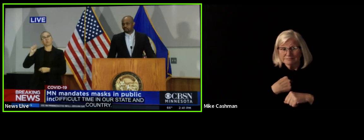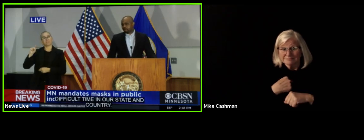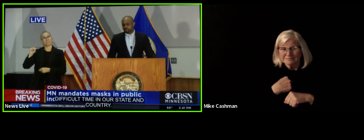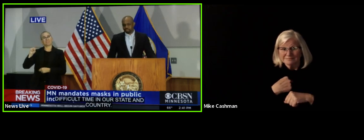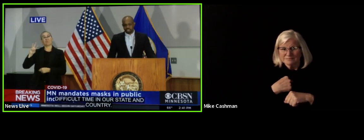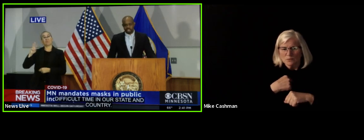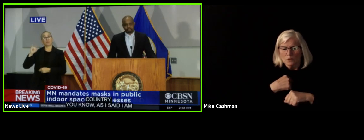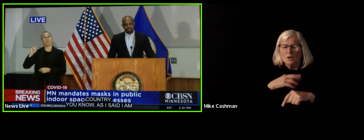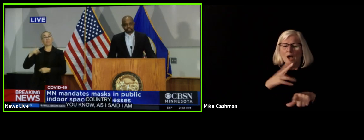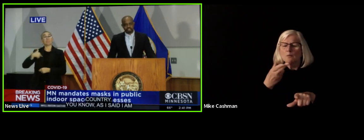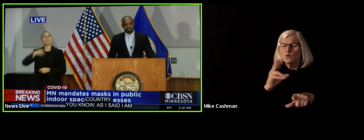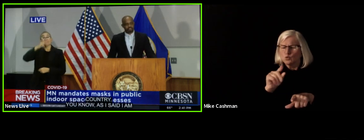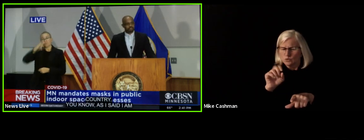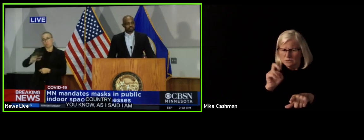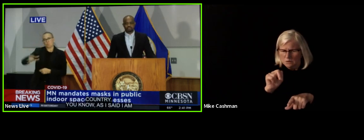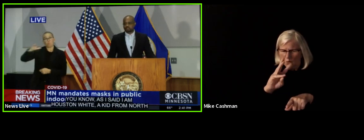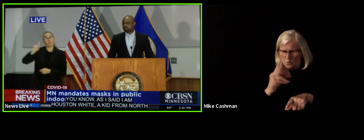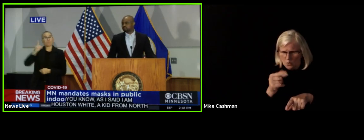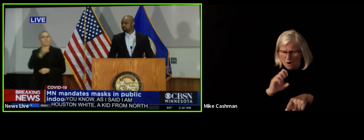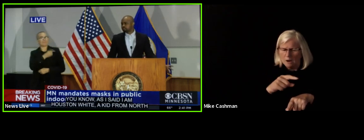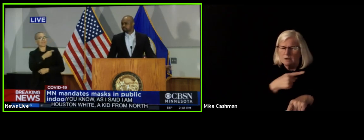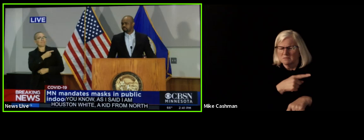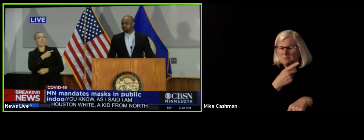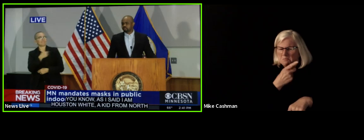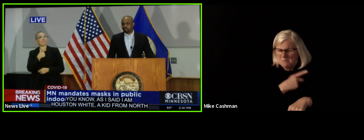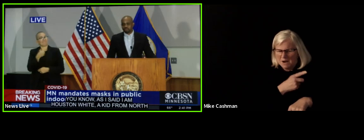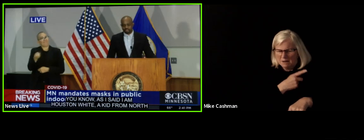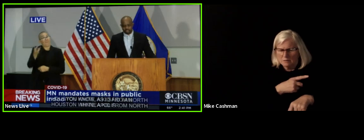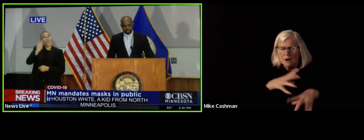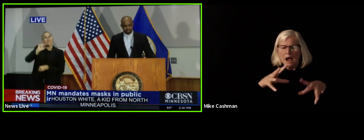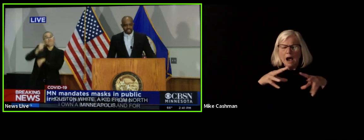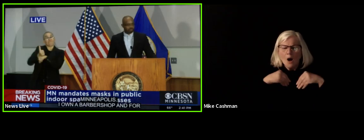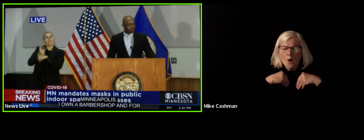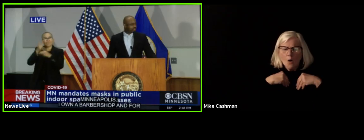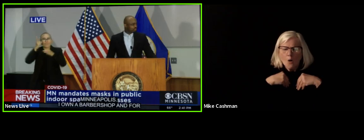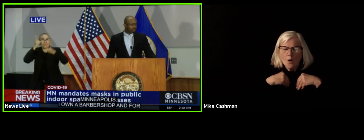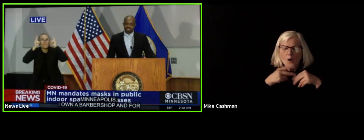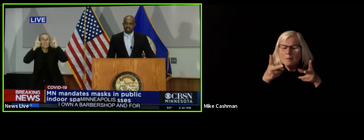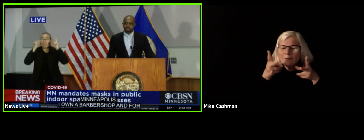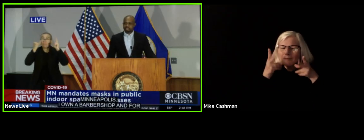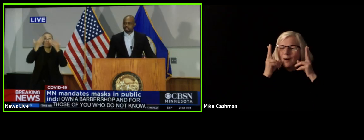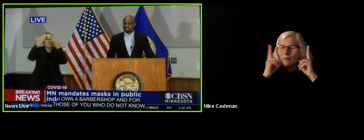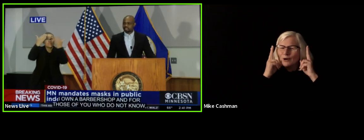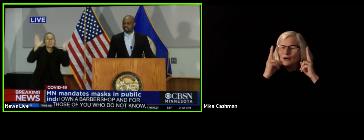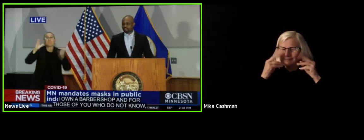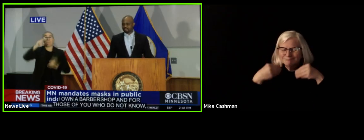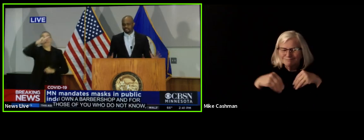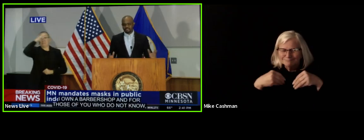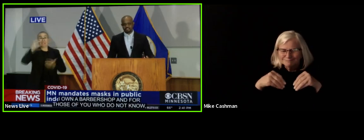own a barbershop. And for those of you who don't know, in the Black community, barbershop is like